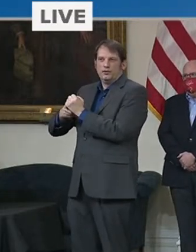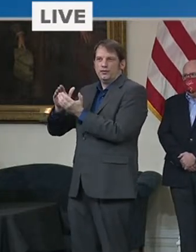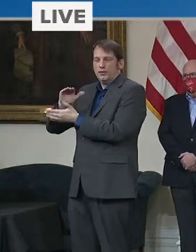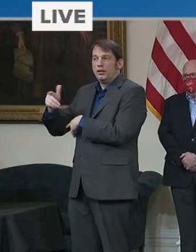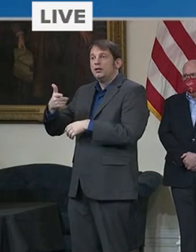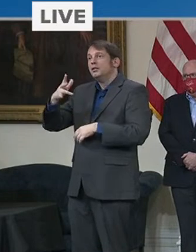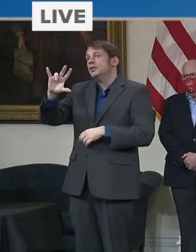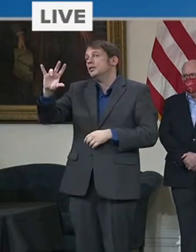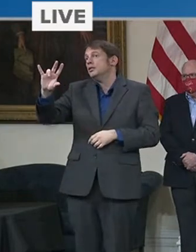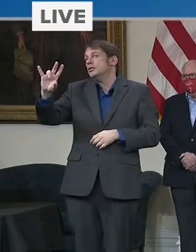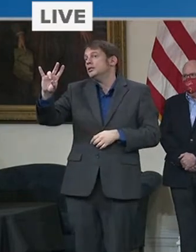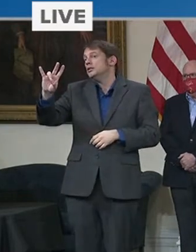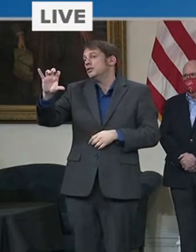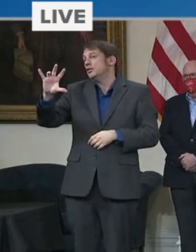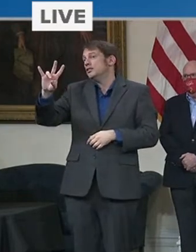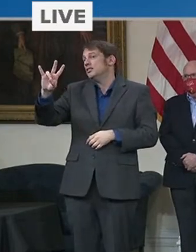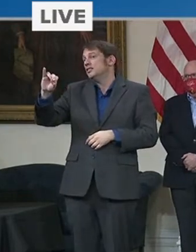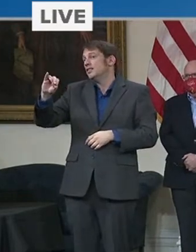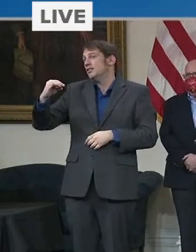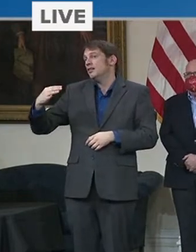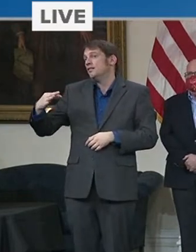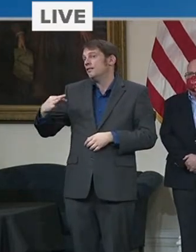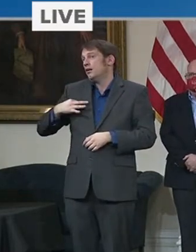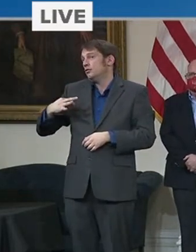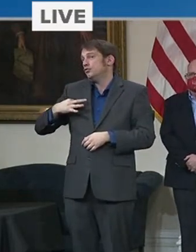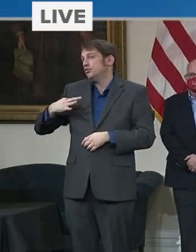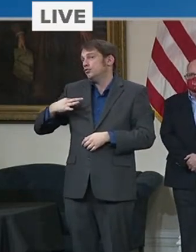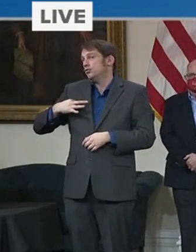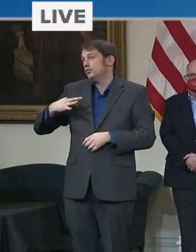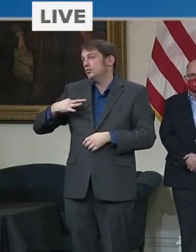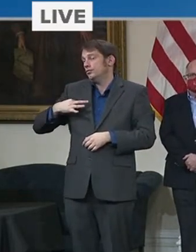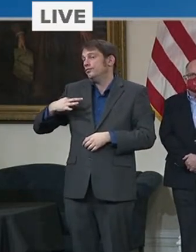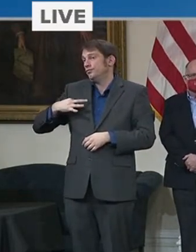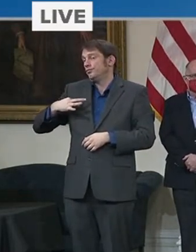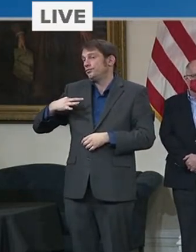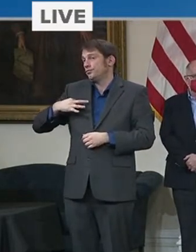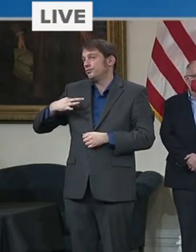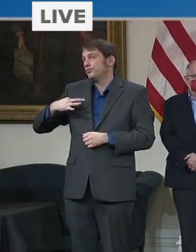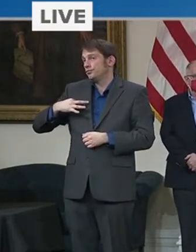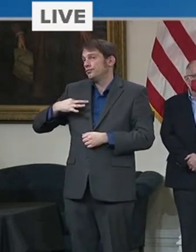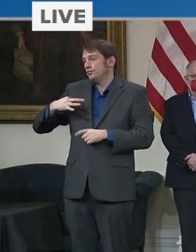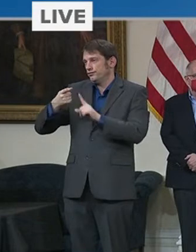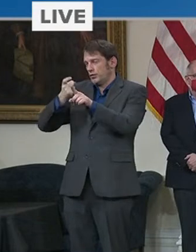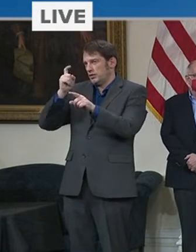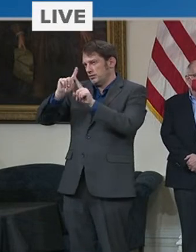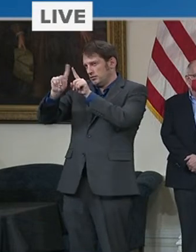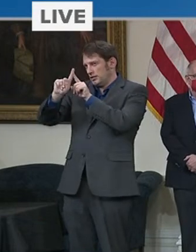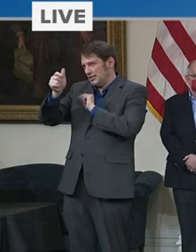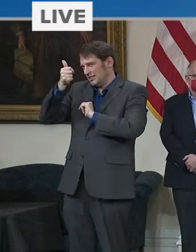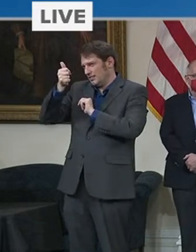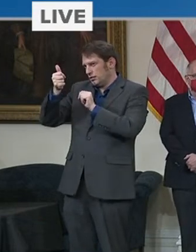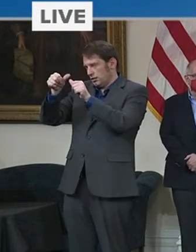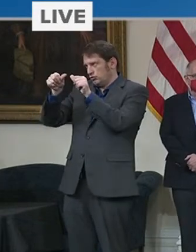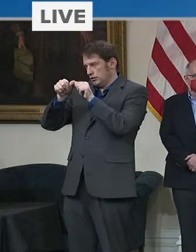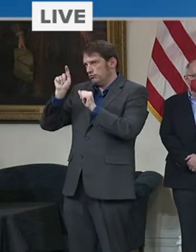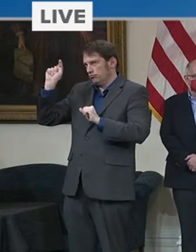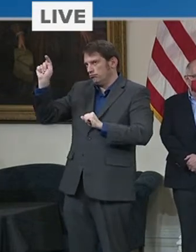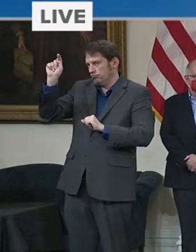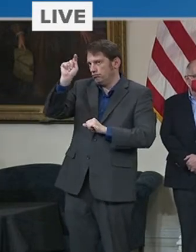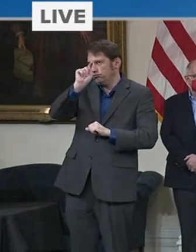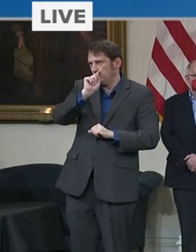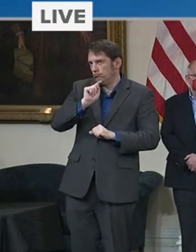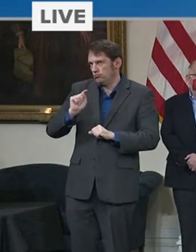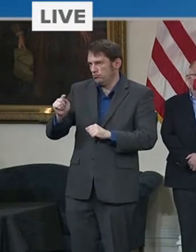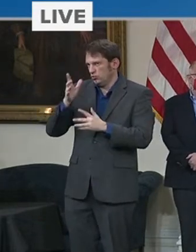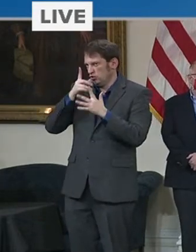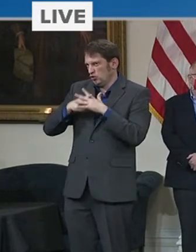volunteers in 10 jurisdictions, with more scheduled to start this week. In addition, we are looking for